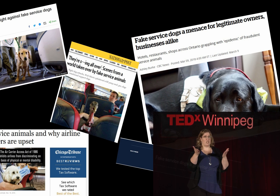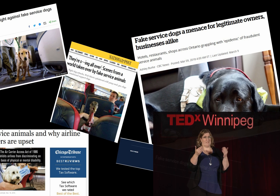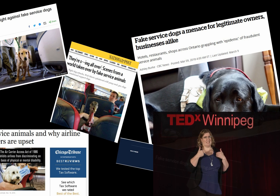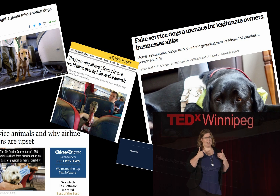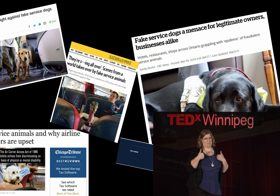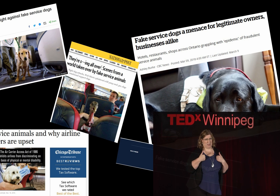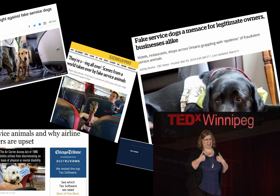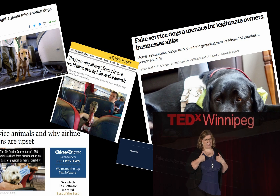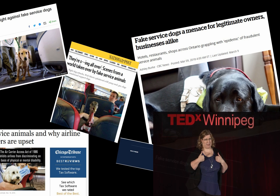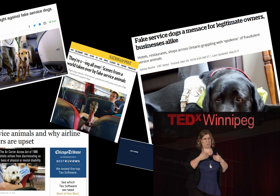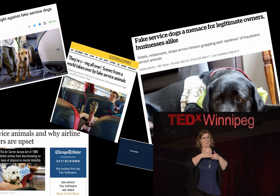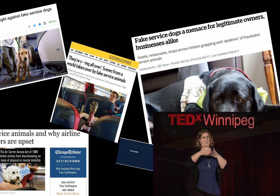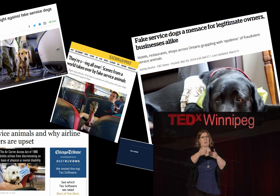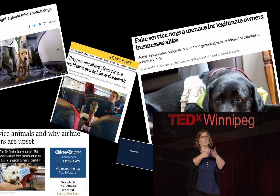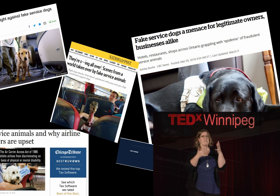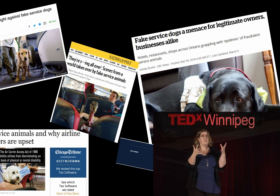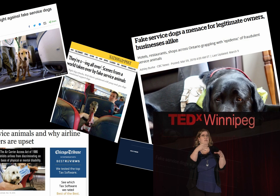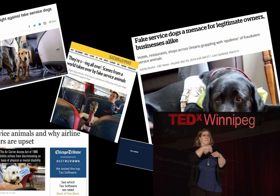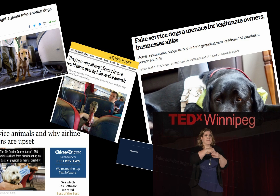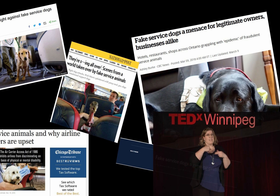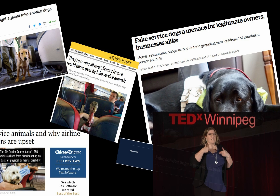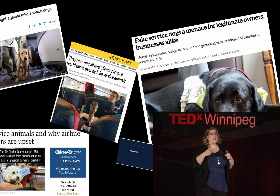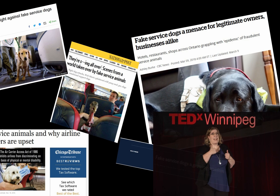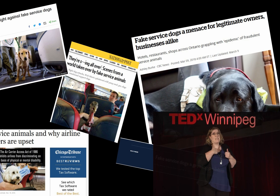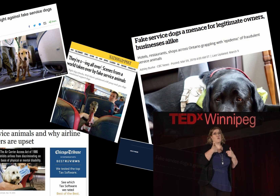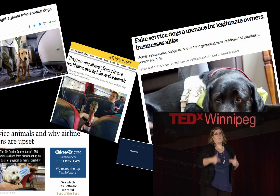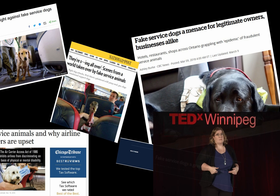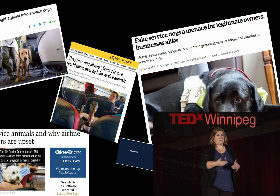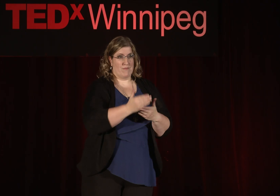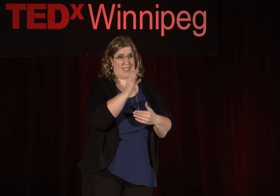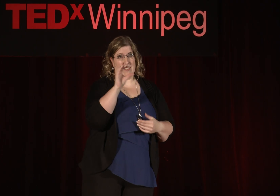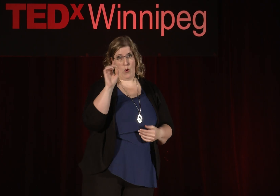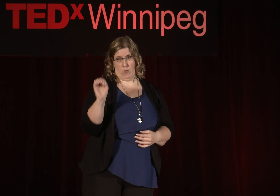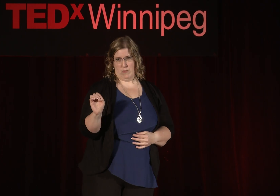service dogs beyond what is in the Canadian Human Rights Code.